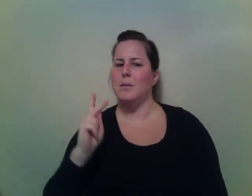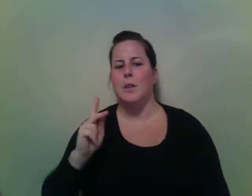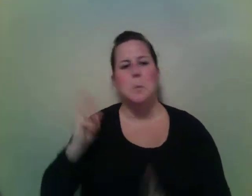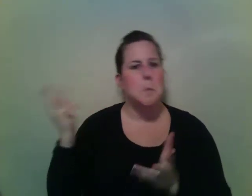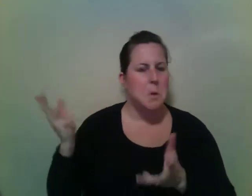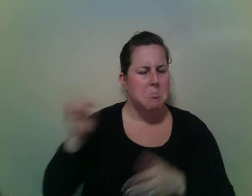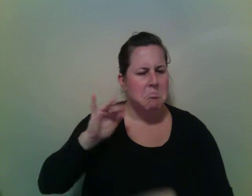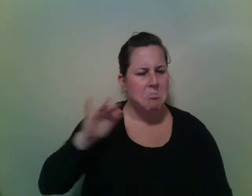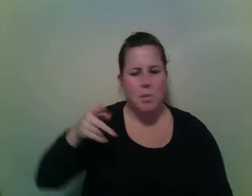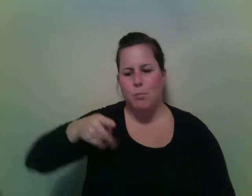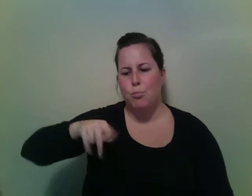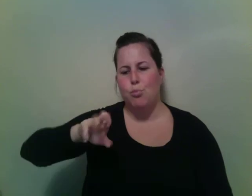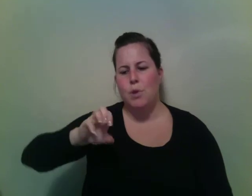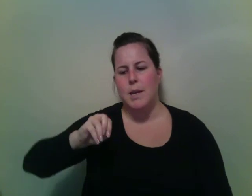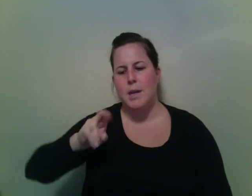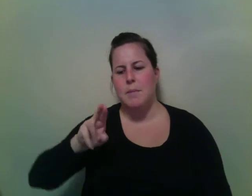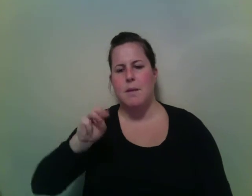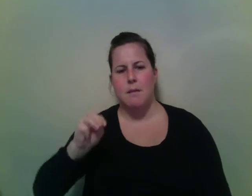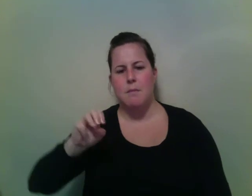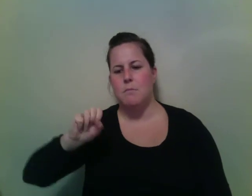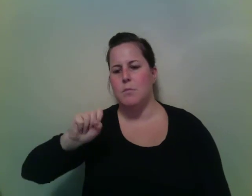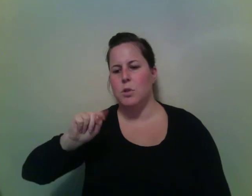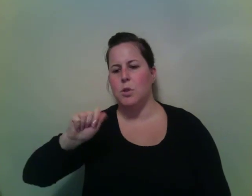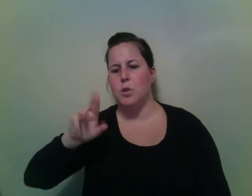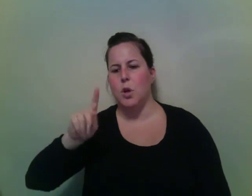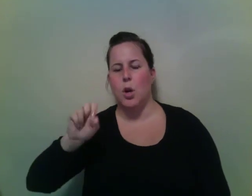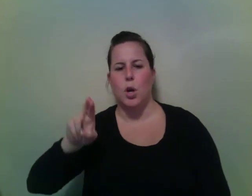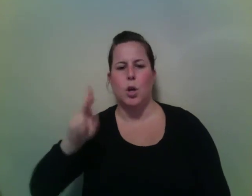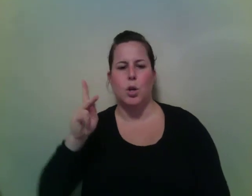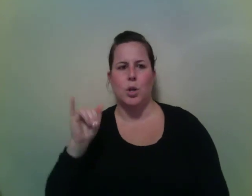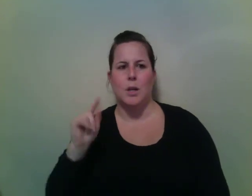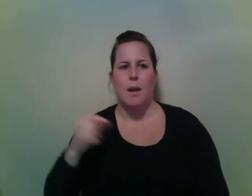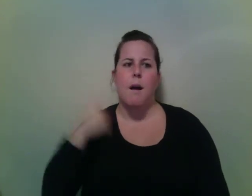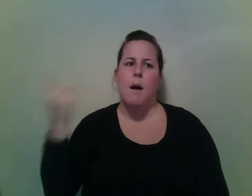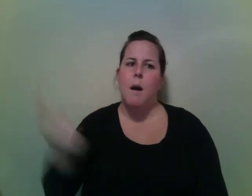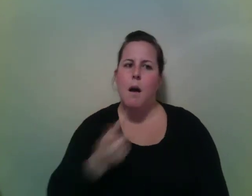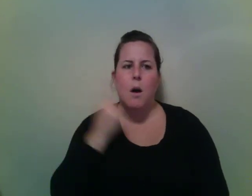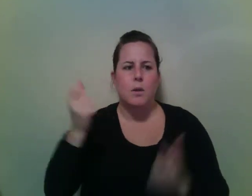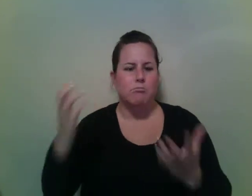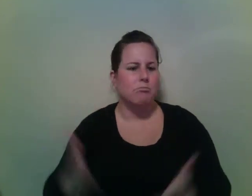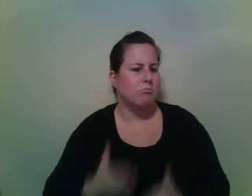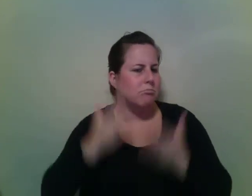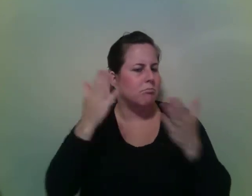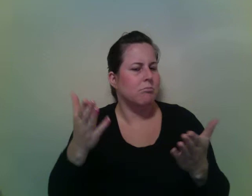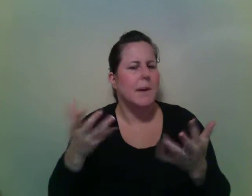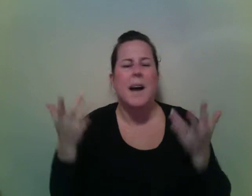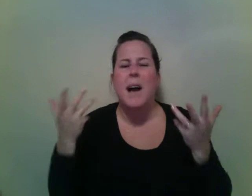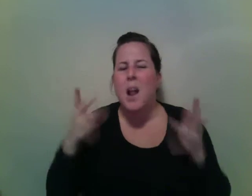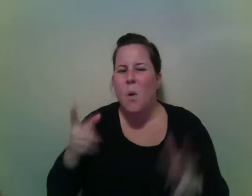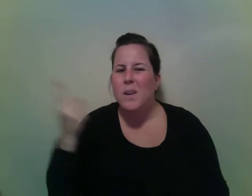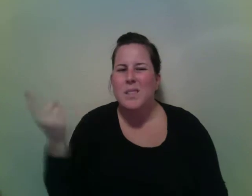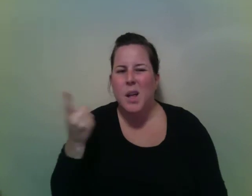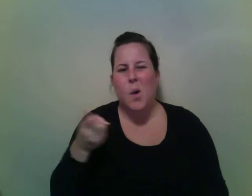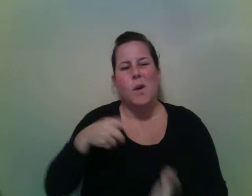encourage and recommend everyone to get. I do not want somebody to be spending a $40 membership and